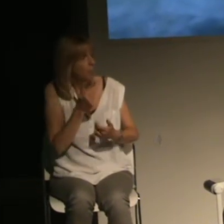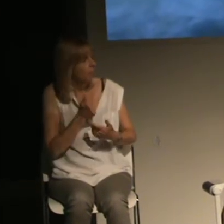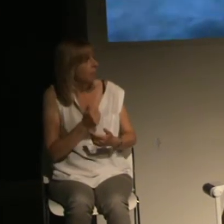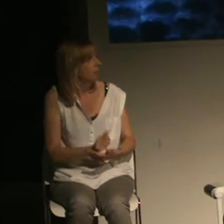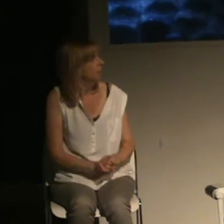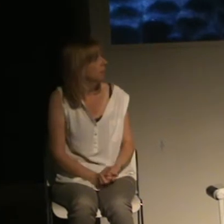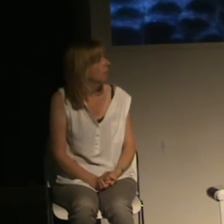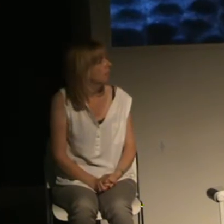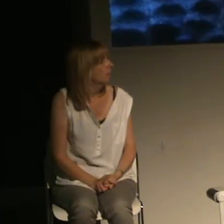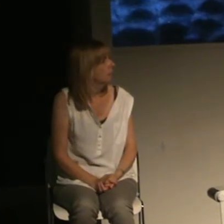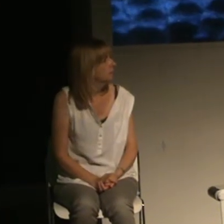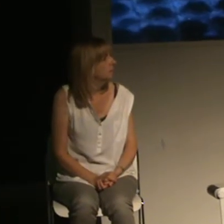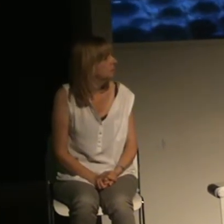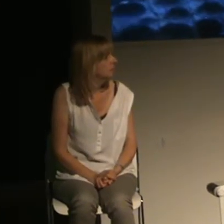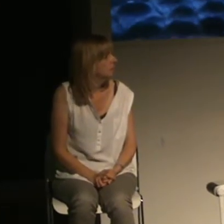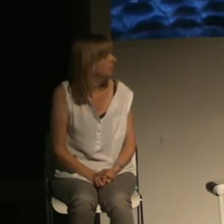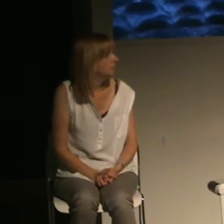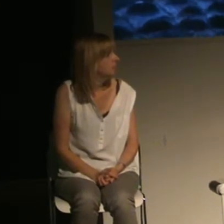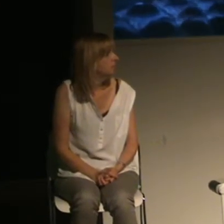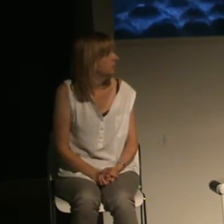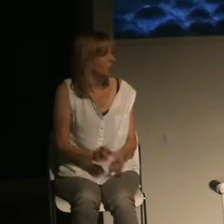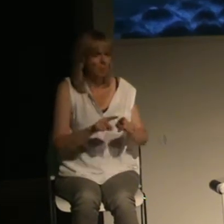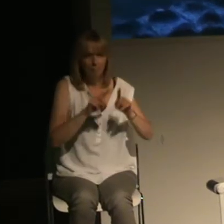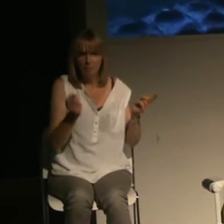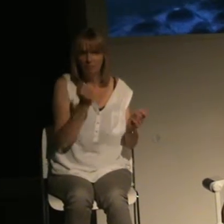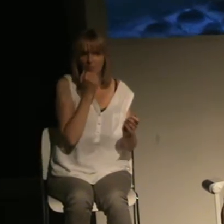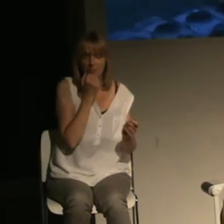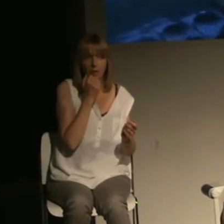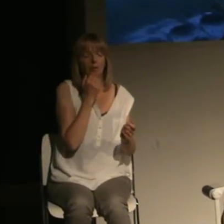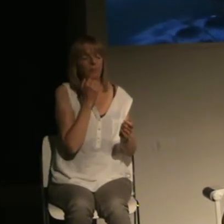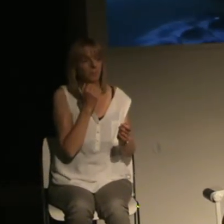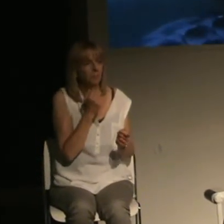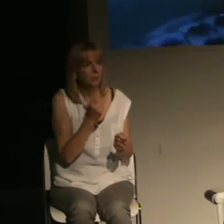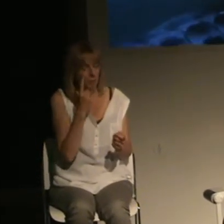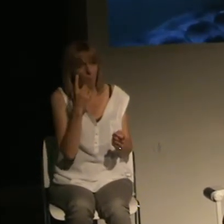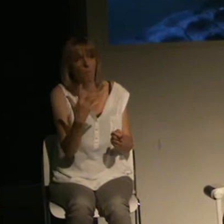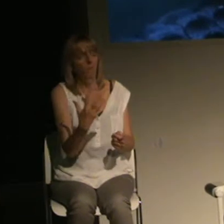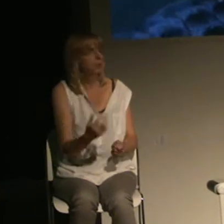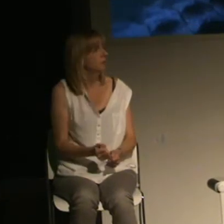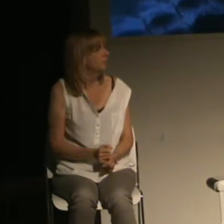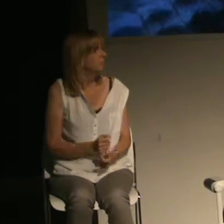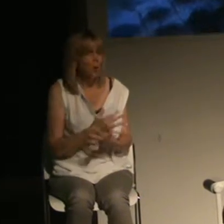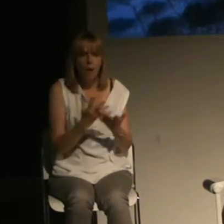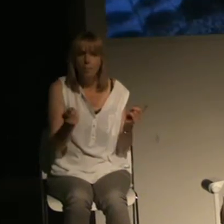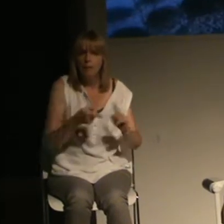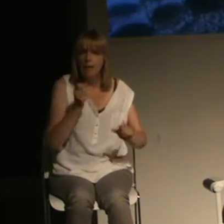So that's, yeah, that size difference is quite distinct there. Now, how many legs might they egg? How many eggs? Yeah.